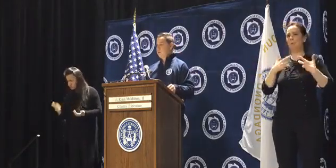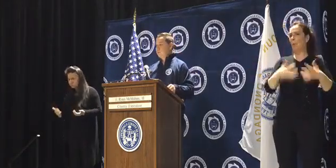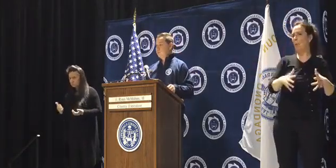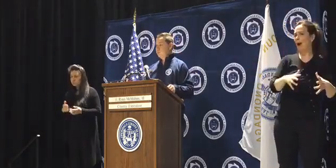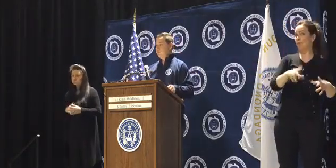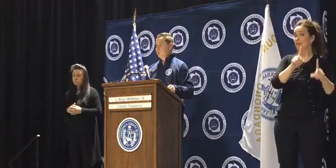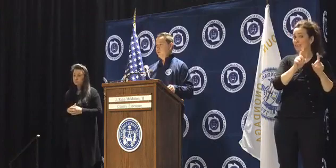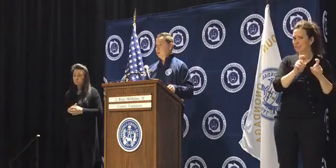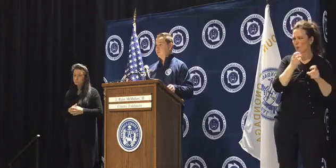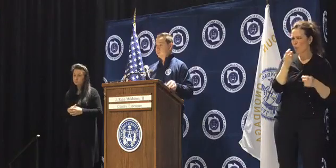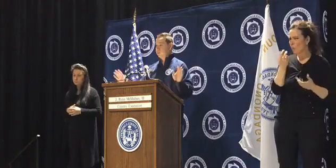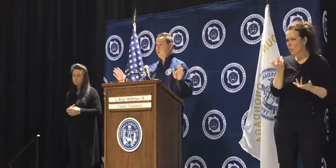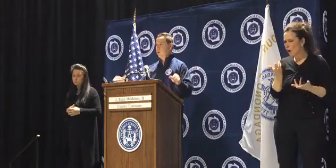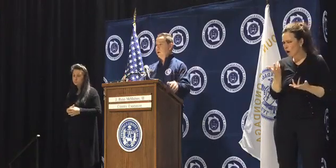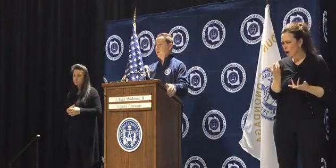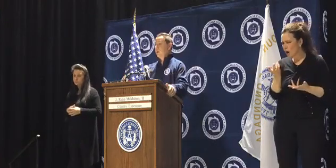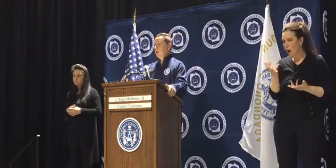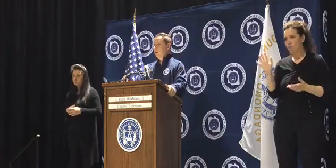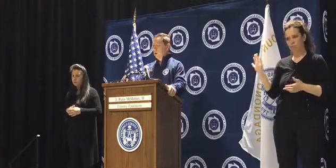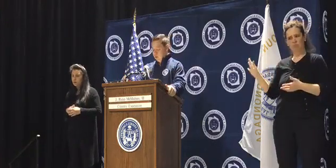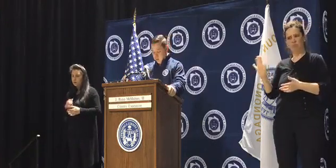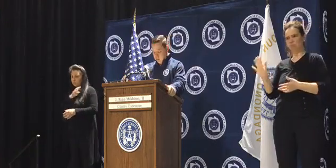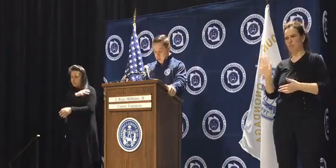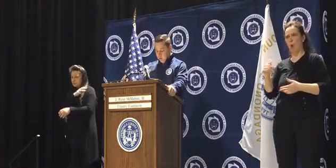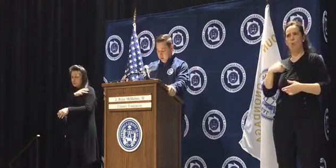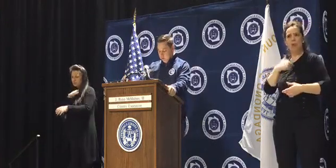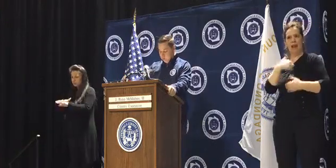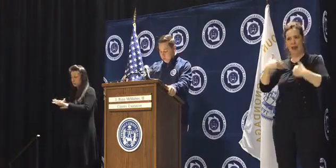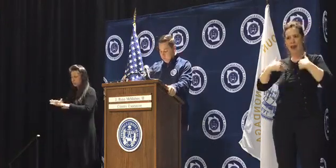We have tests. We have tests. So right,